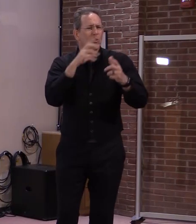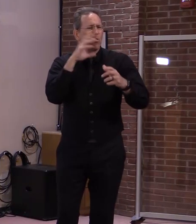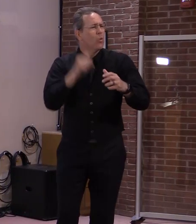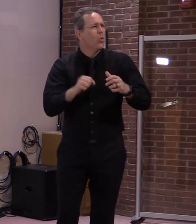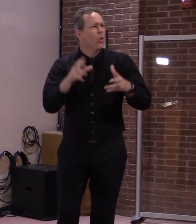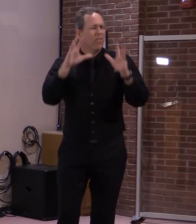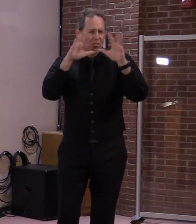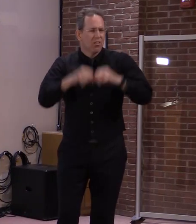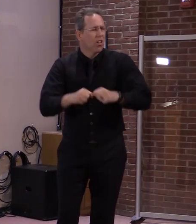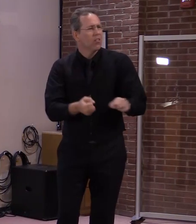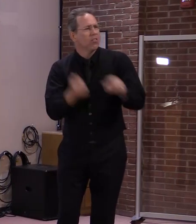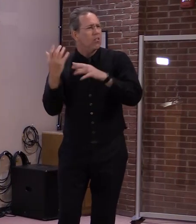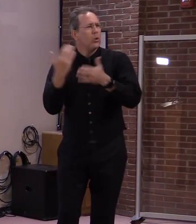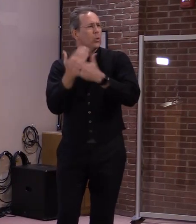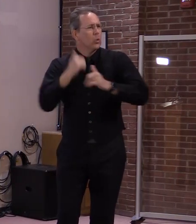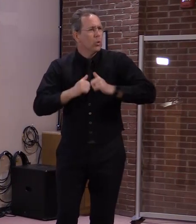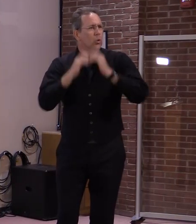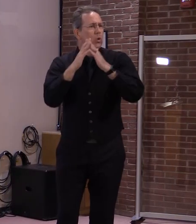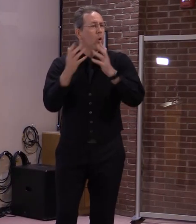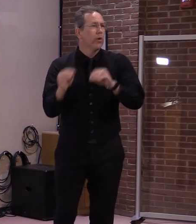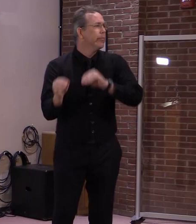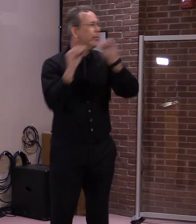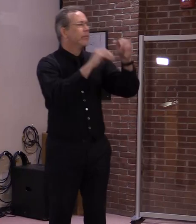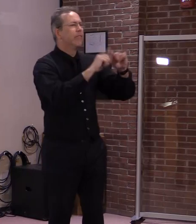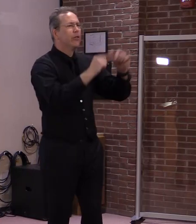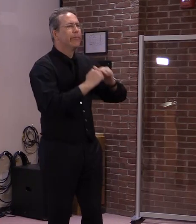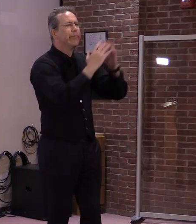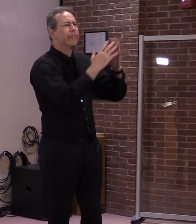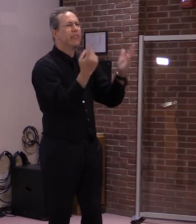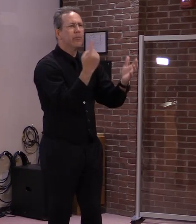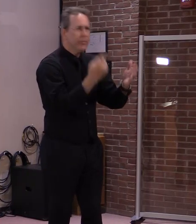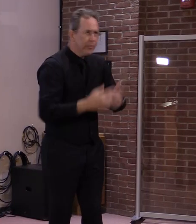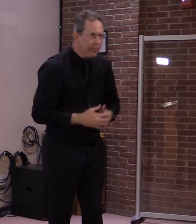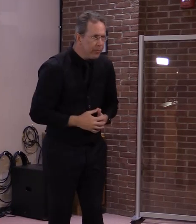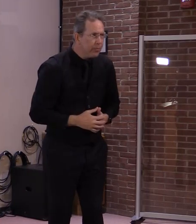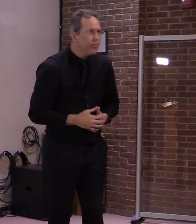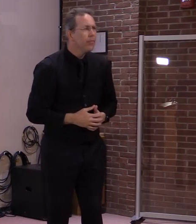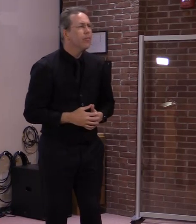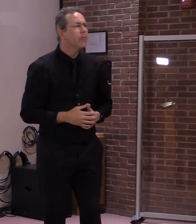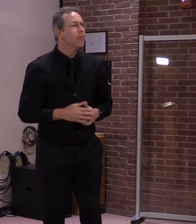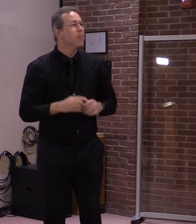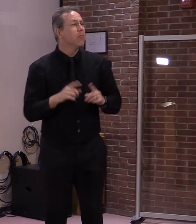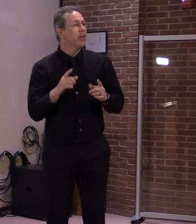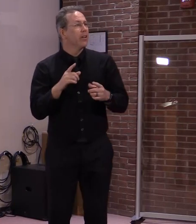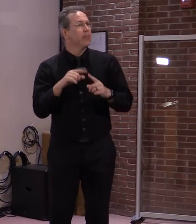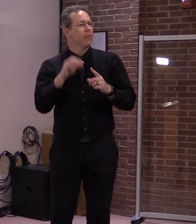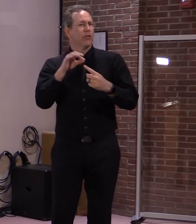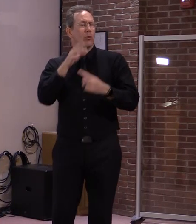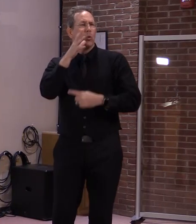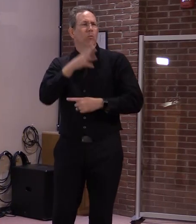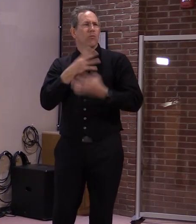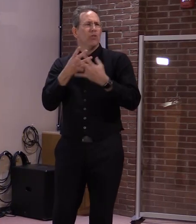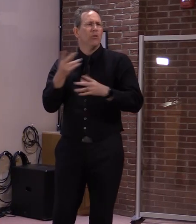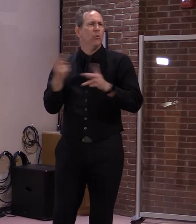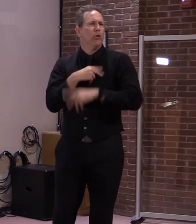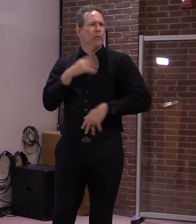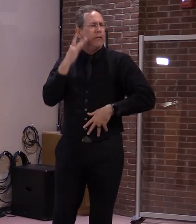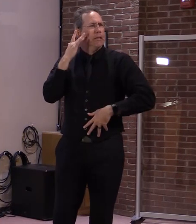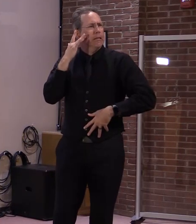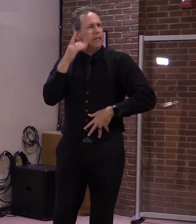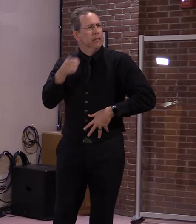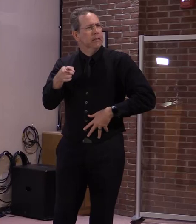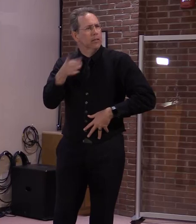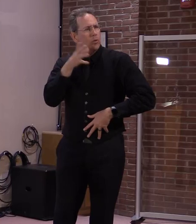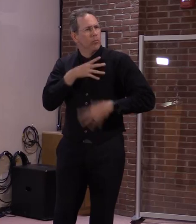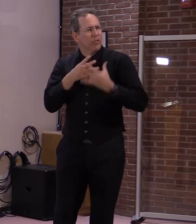again, the modernization is really important, particularly of our women's prison in the Chittenden County, and then over time for